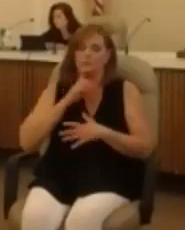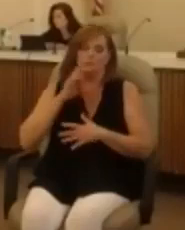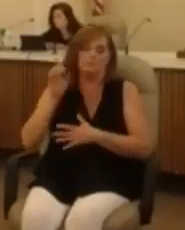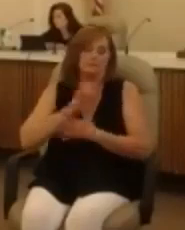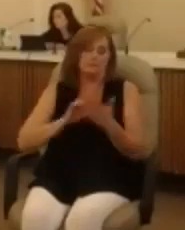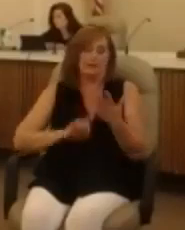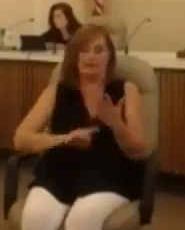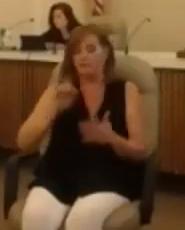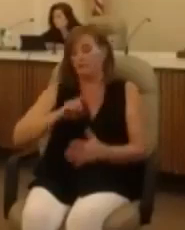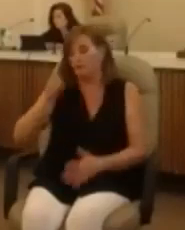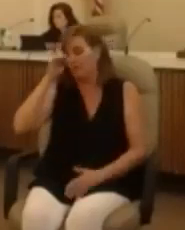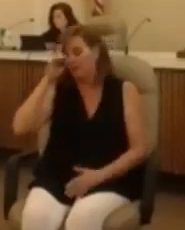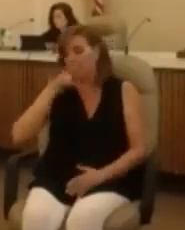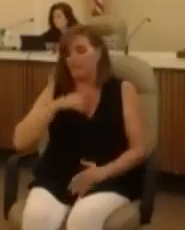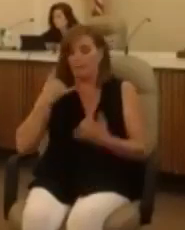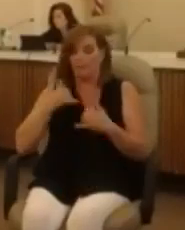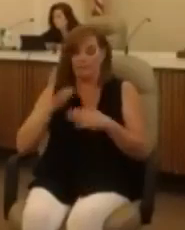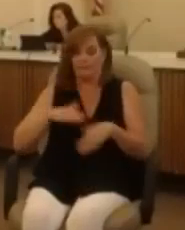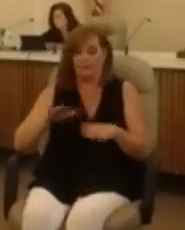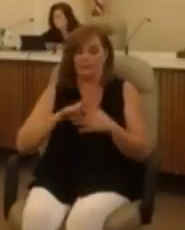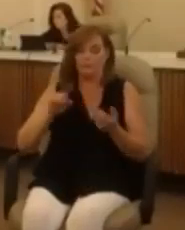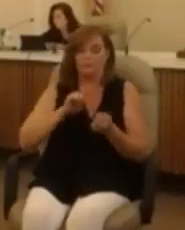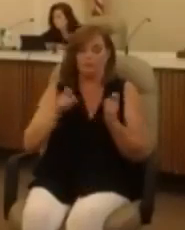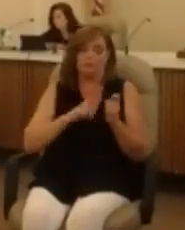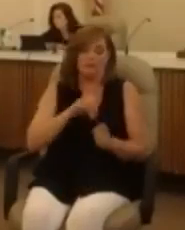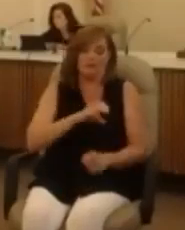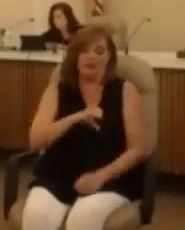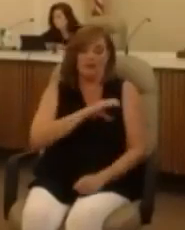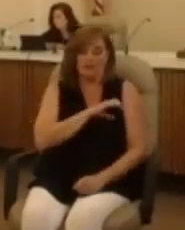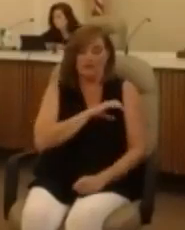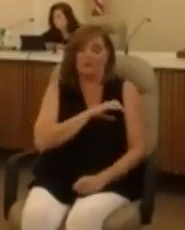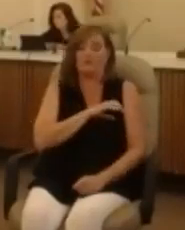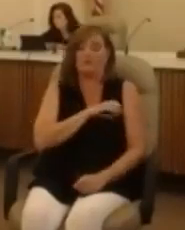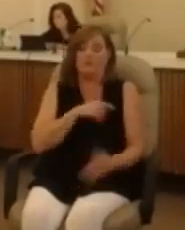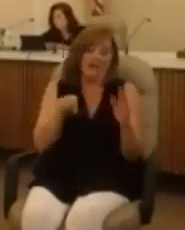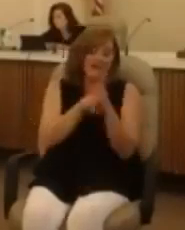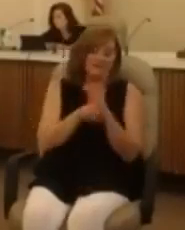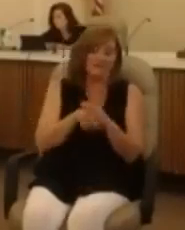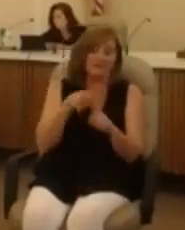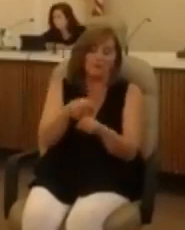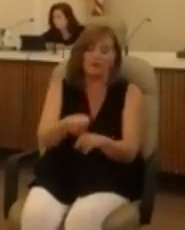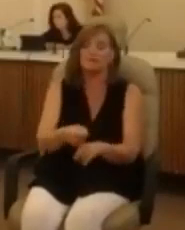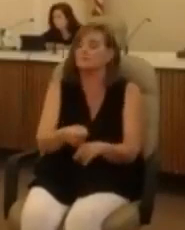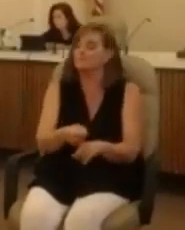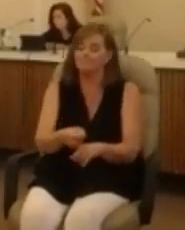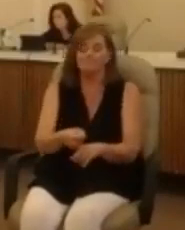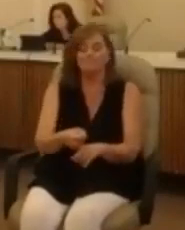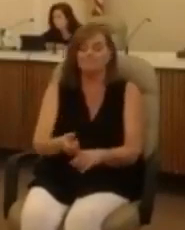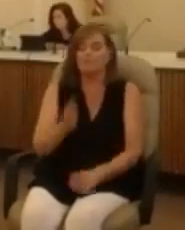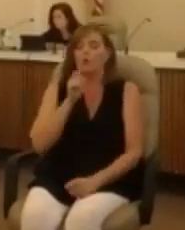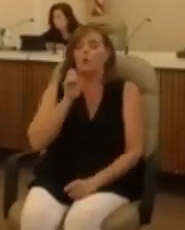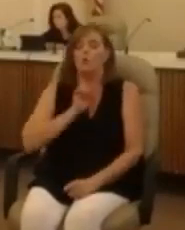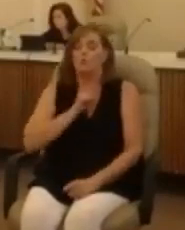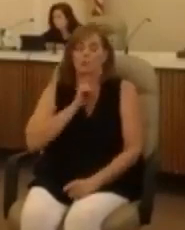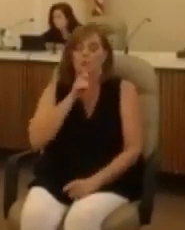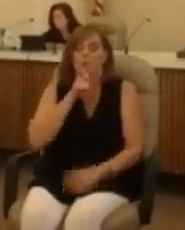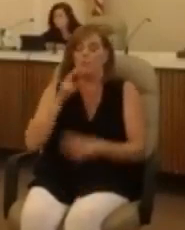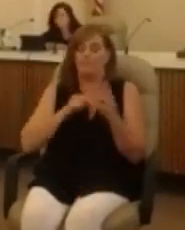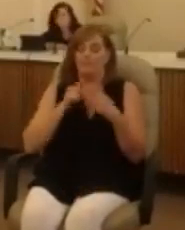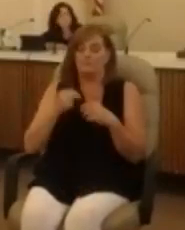change the character of the neighborhood in an adverse way, then we don't have to put in a playground.